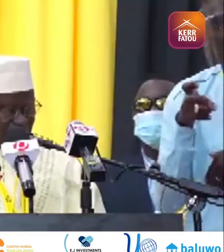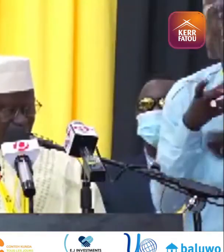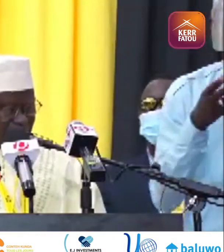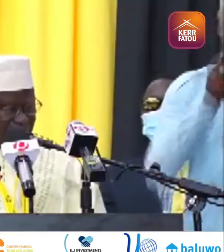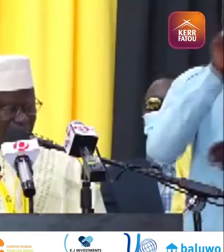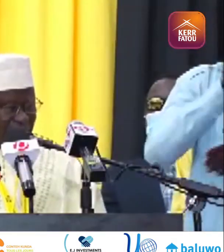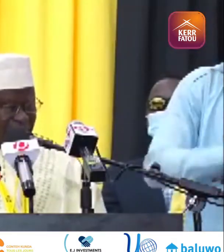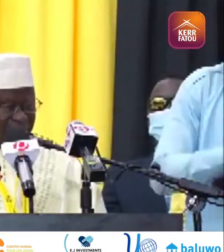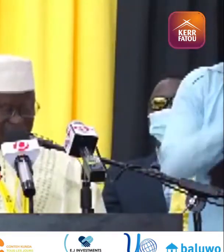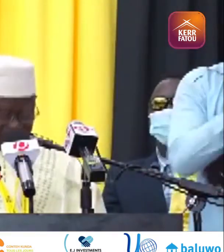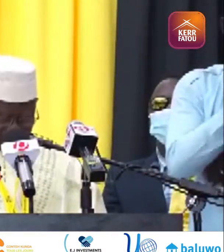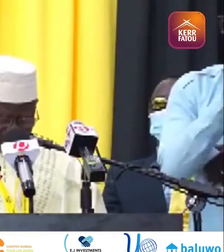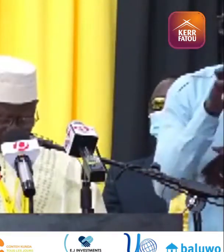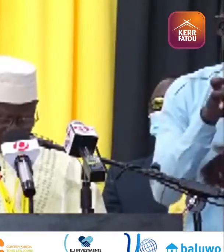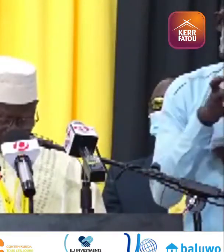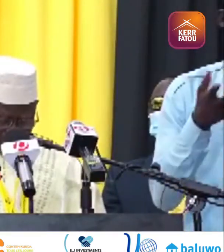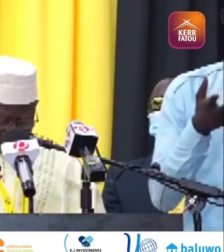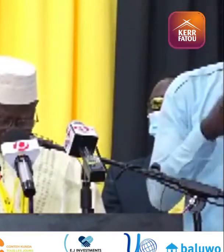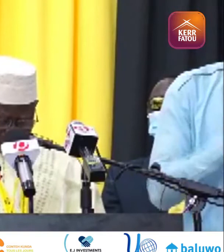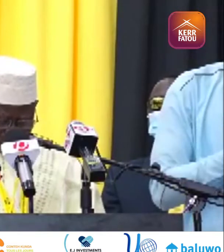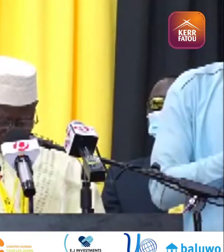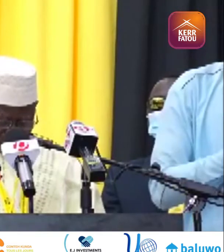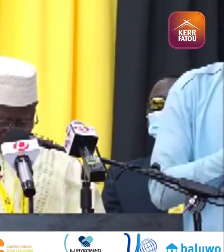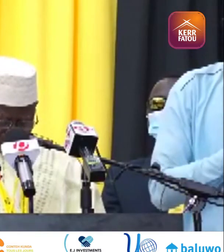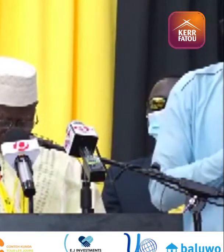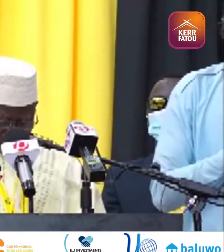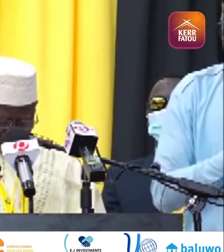2020, November to be precise, the 3rd November,